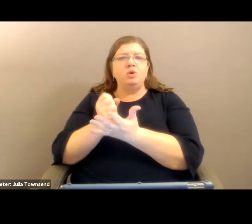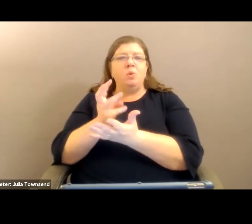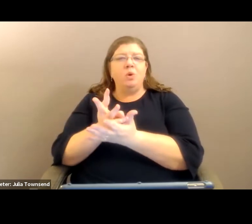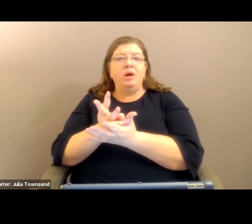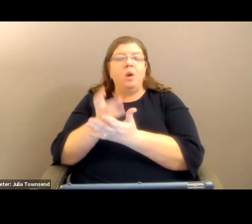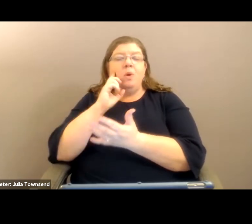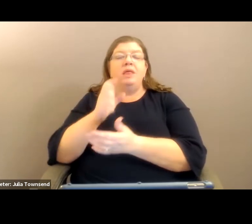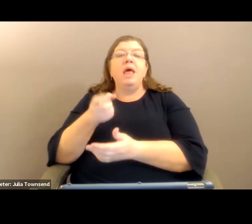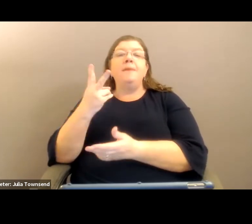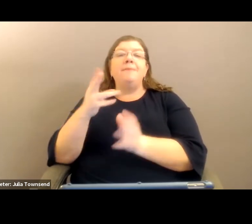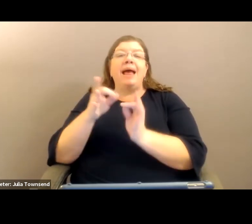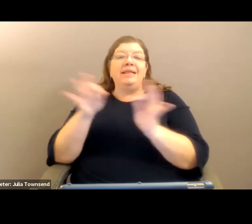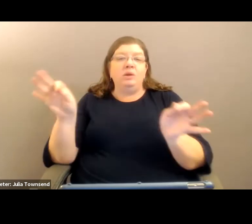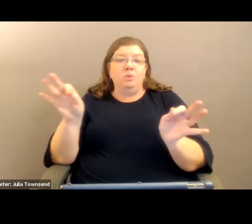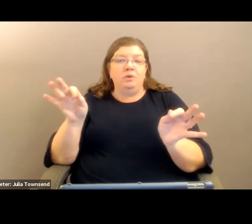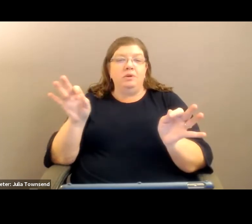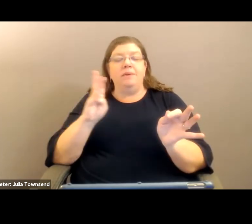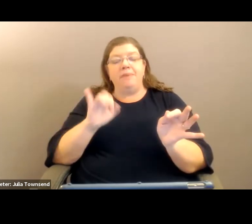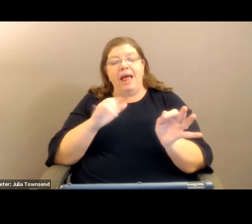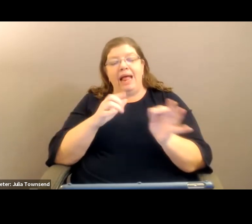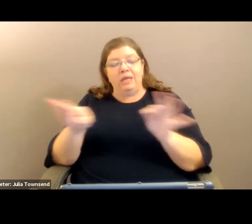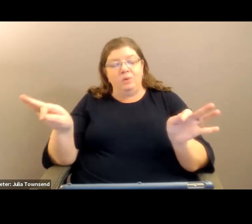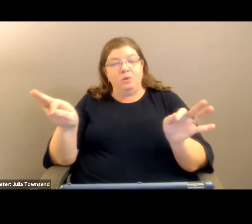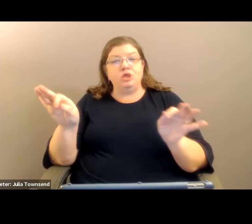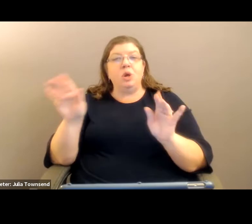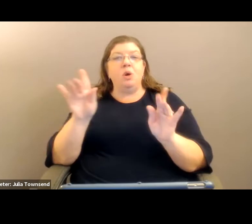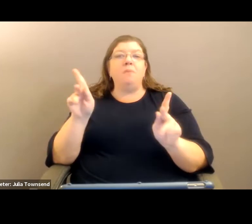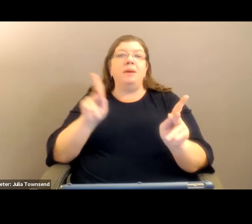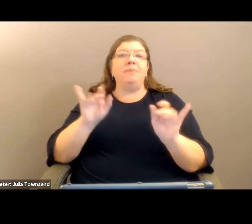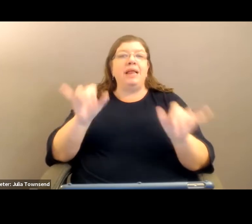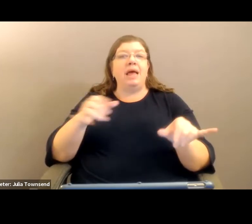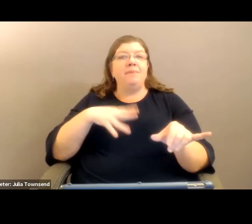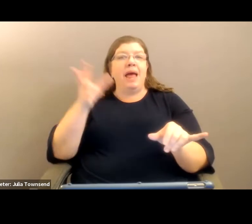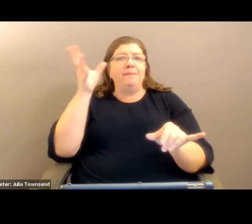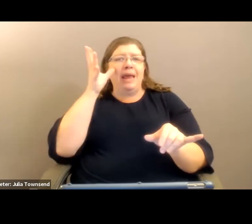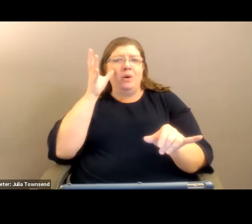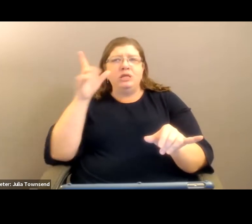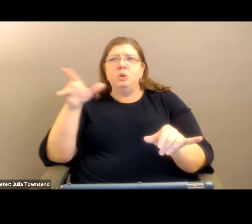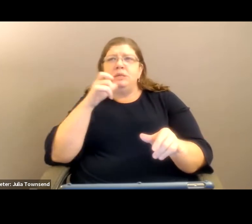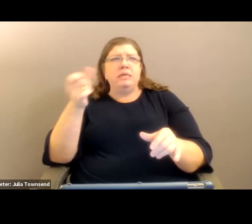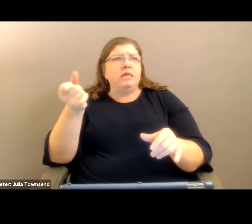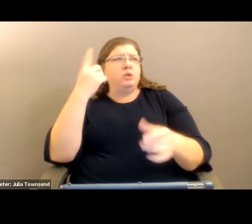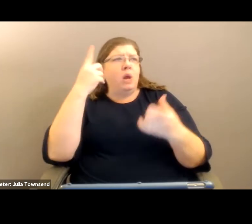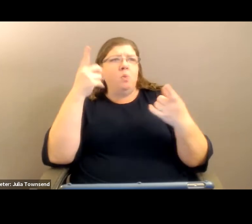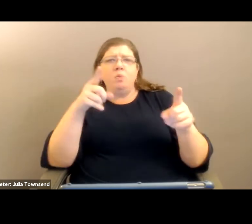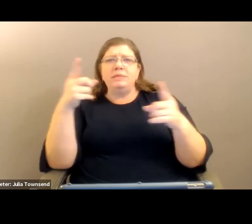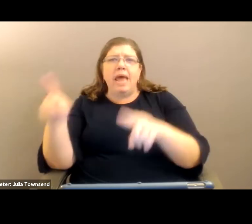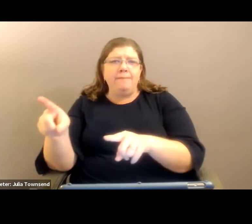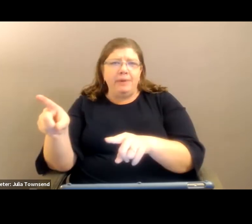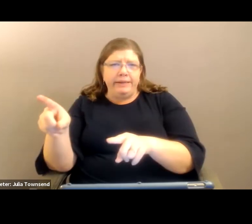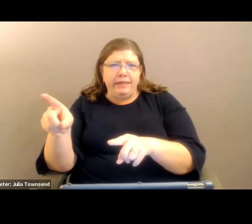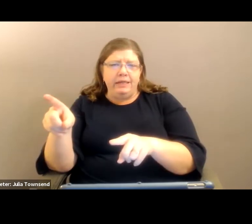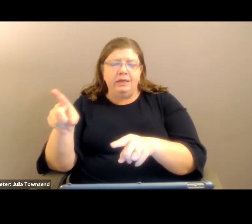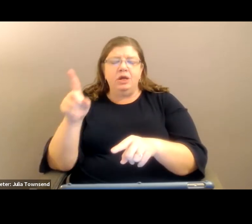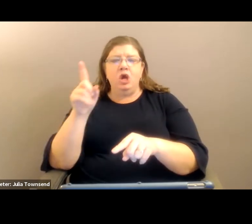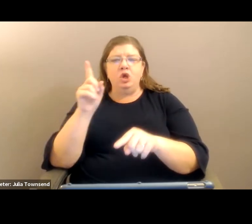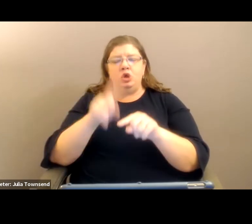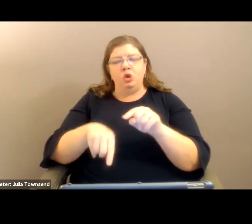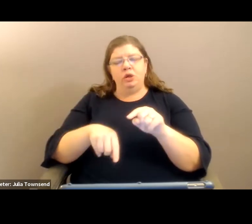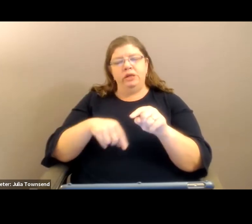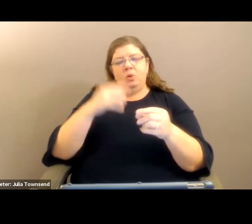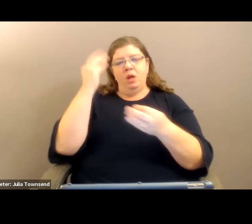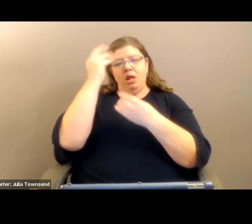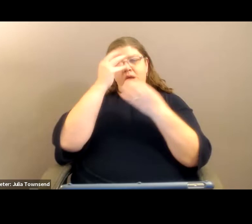bilingual social worker so that people like my parents who couldn't understand what was happening and couldn't normalize